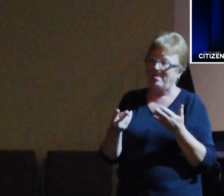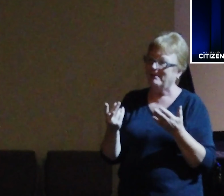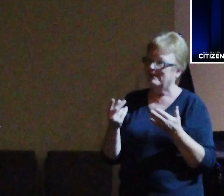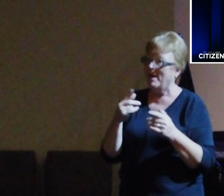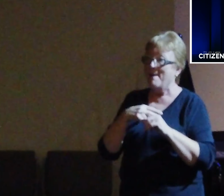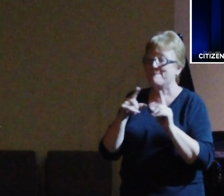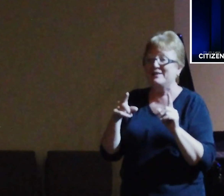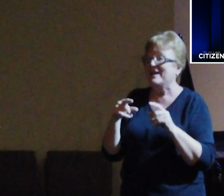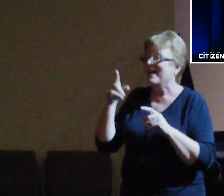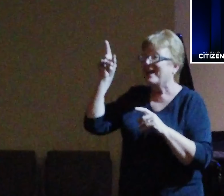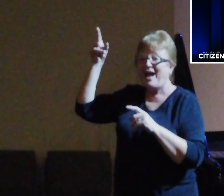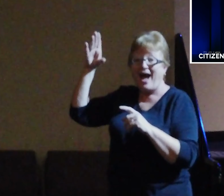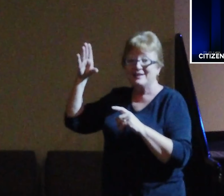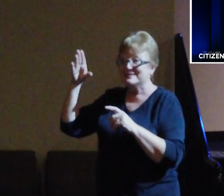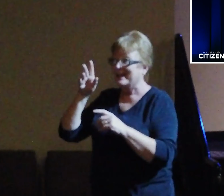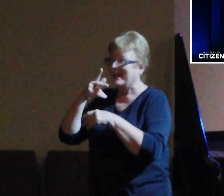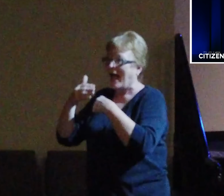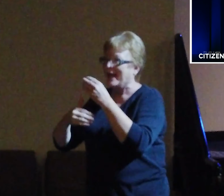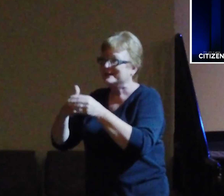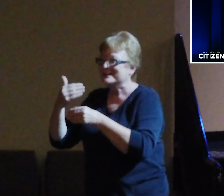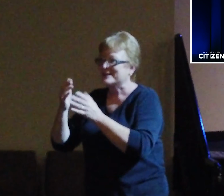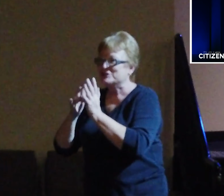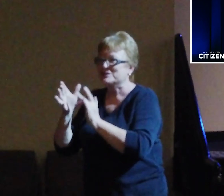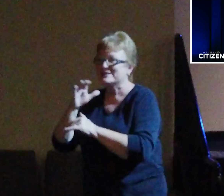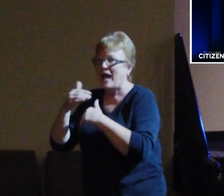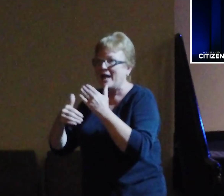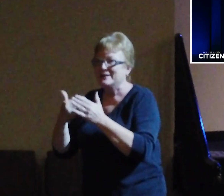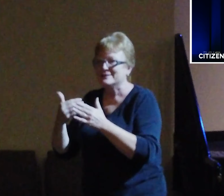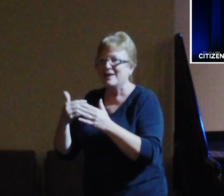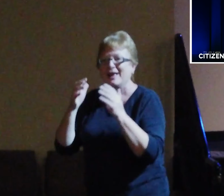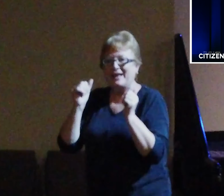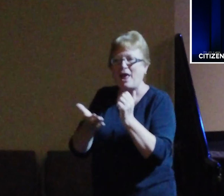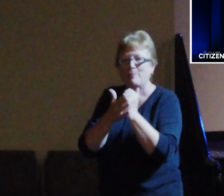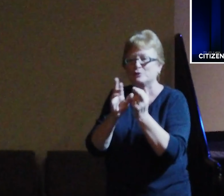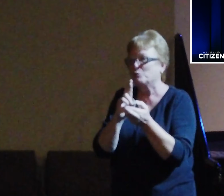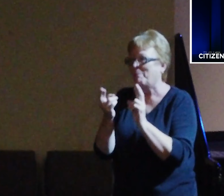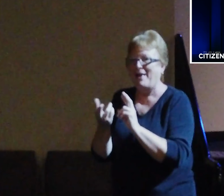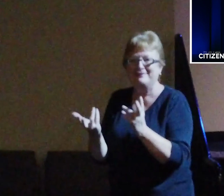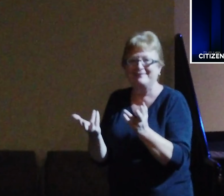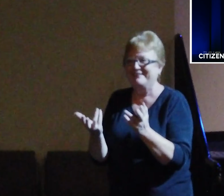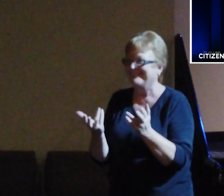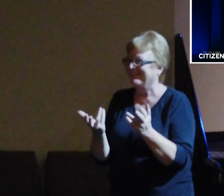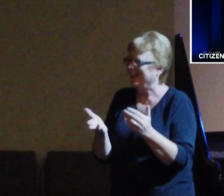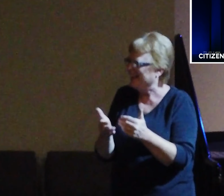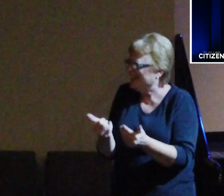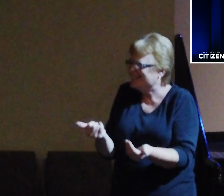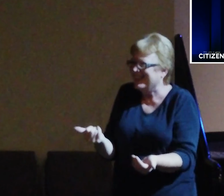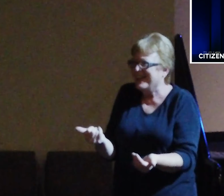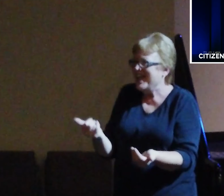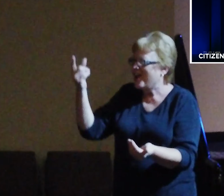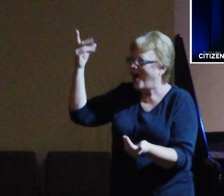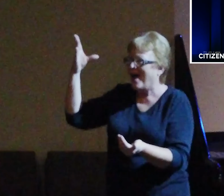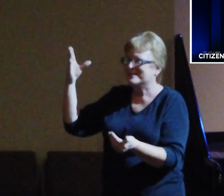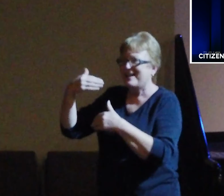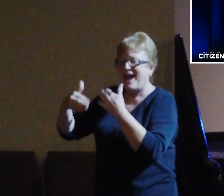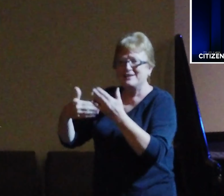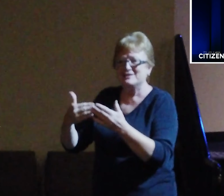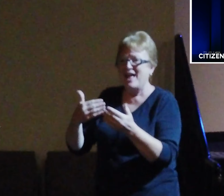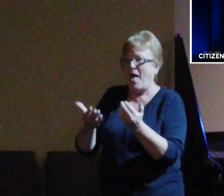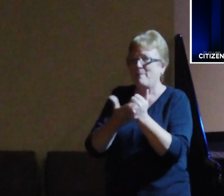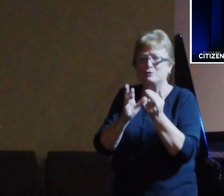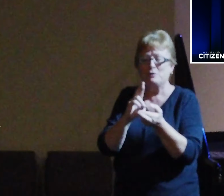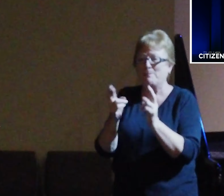us to repentance. It's that easy. We can repent and be cleansed in that very moment to walk in righteousness. And faith for the glory